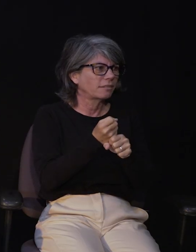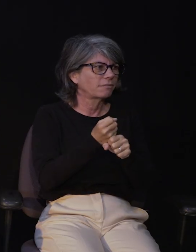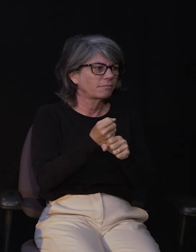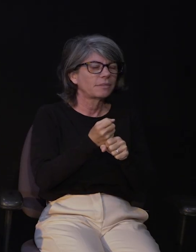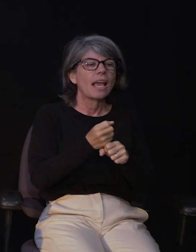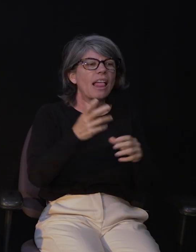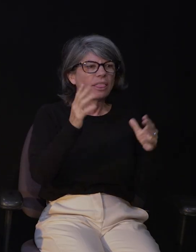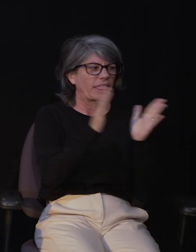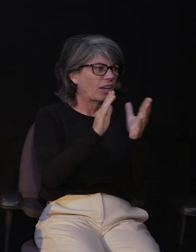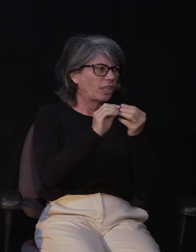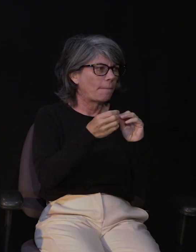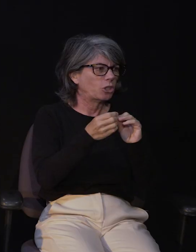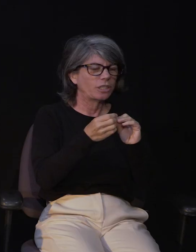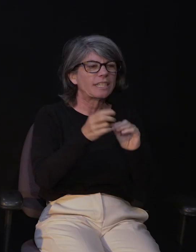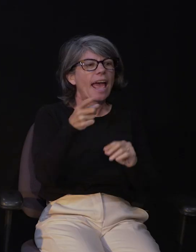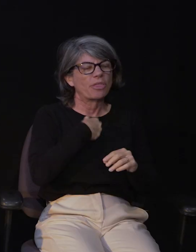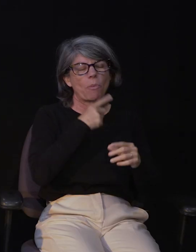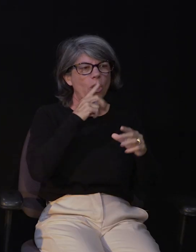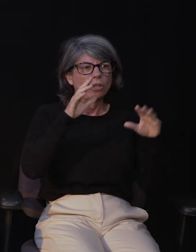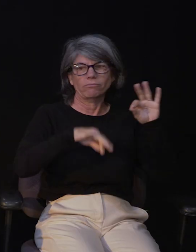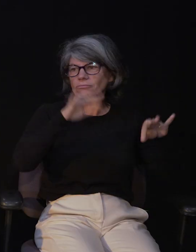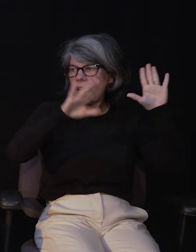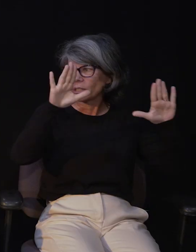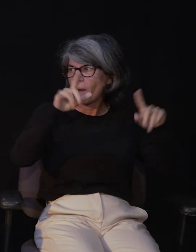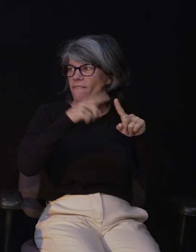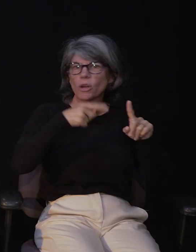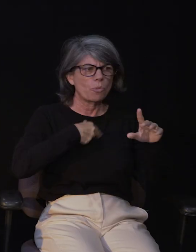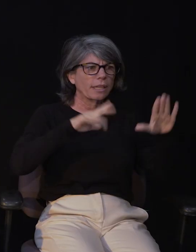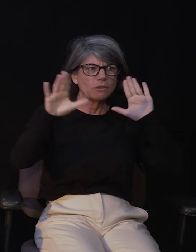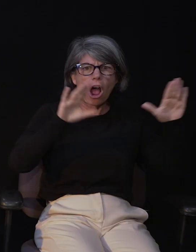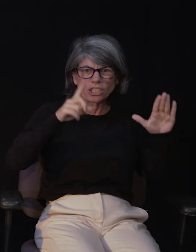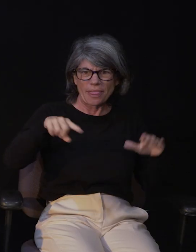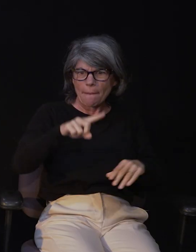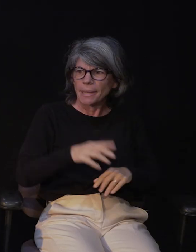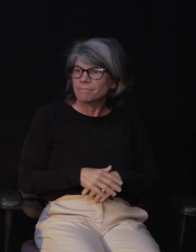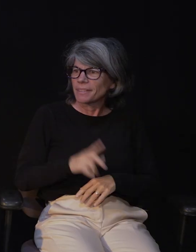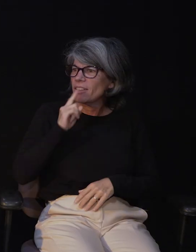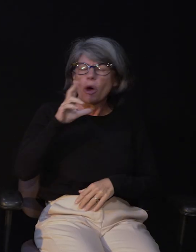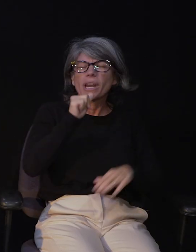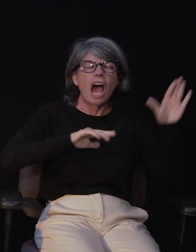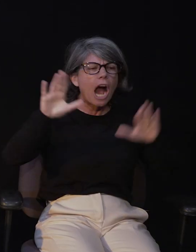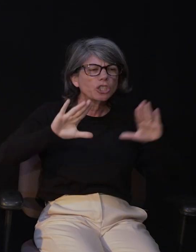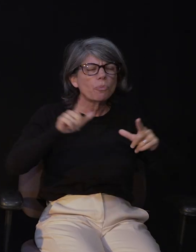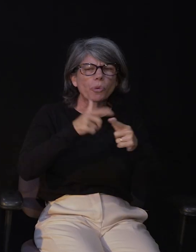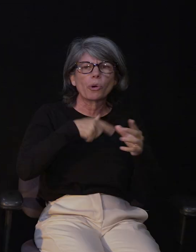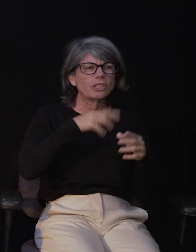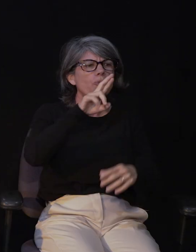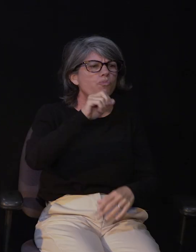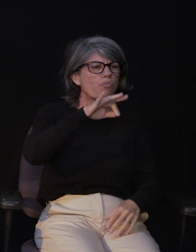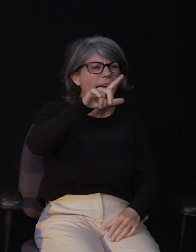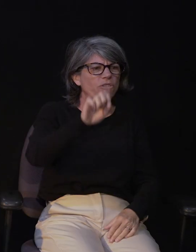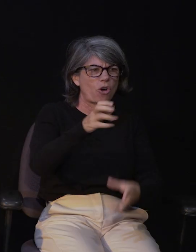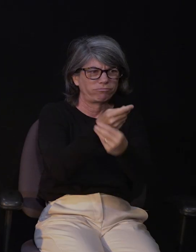little numbers and we'll auction them off. We're not going to auction them, you're going to... Yeah, not auction, we're gonna raffle.